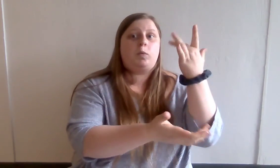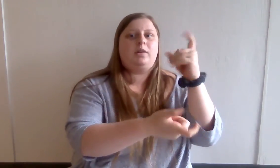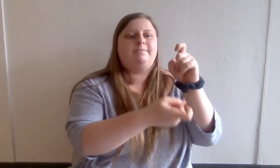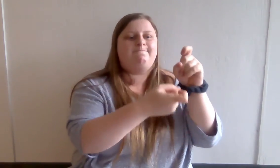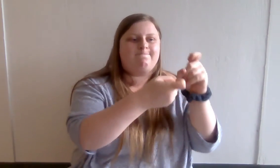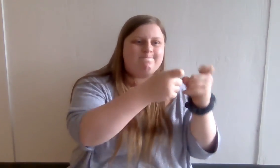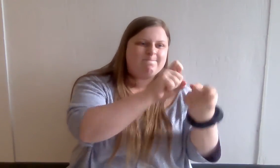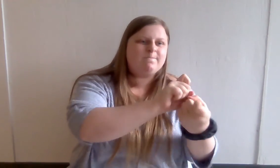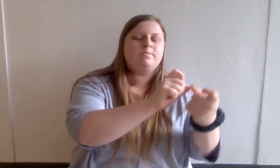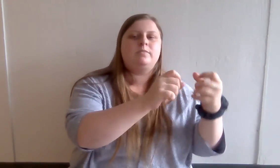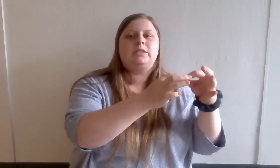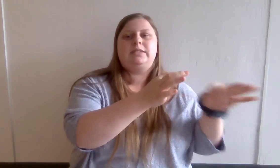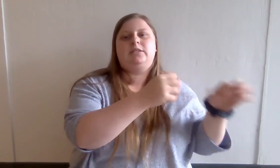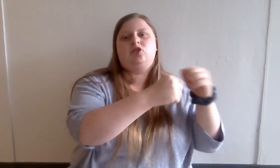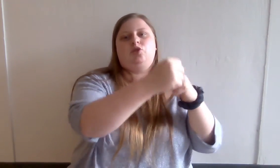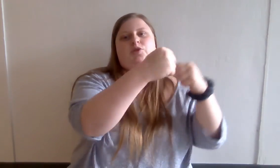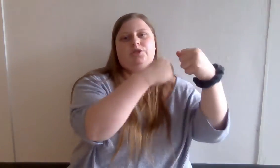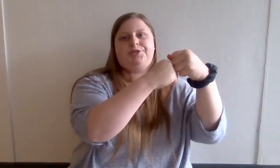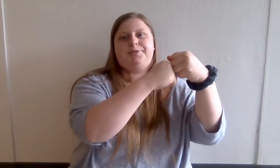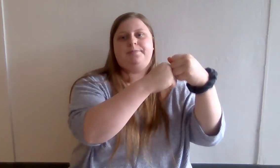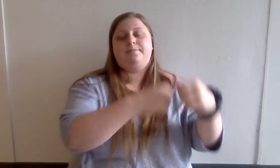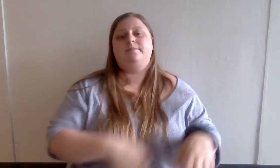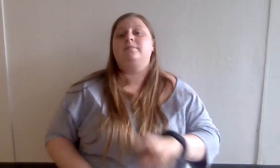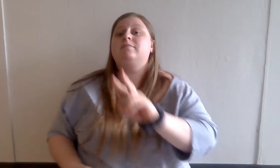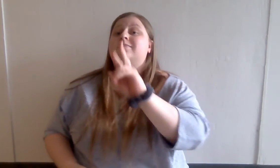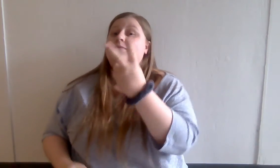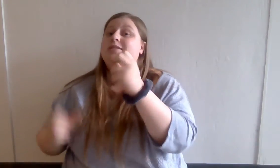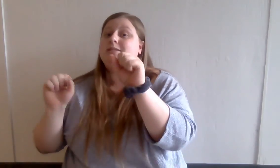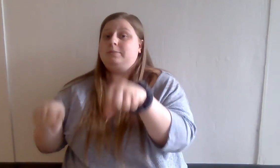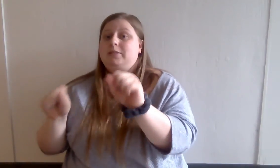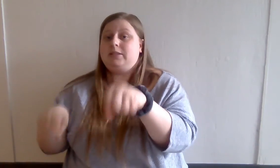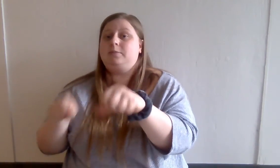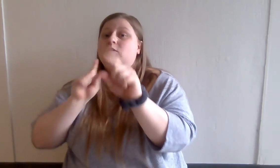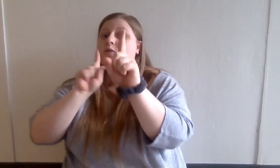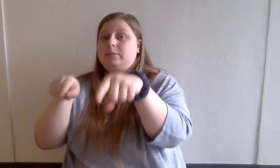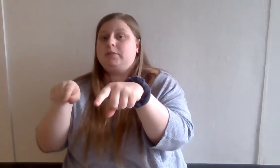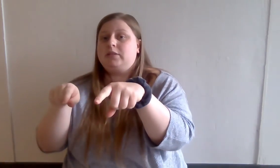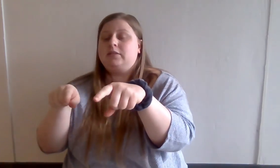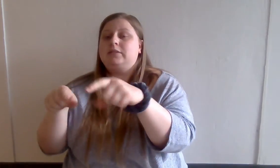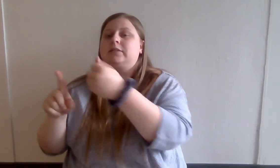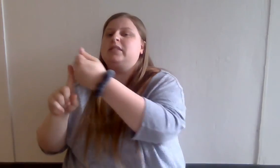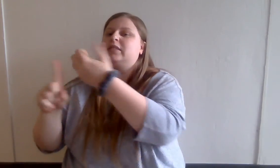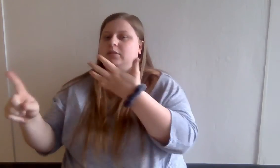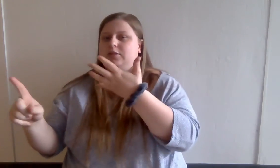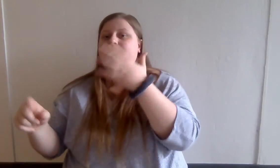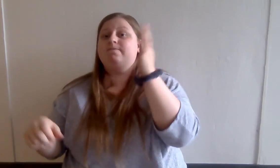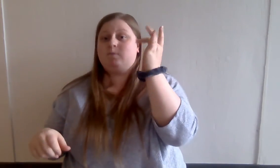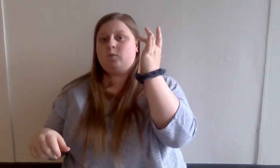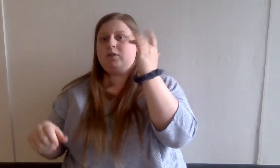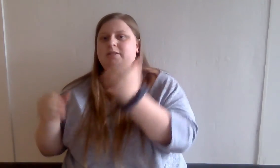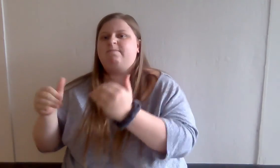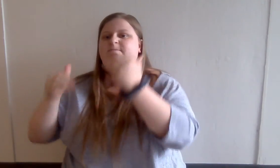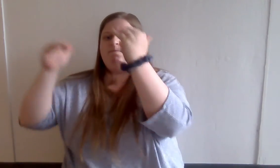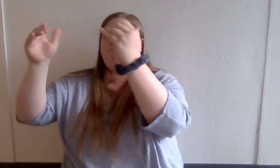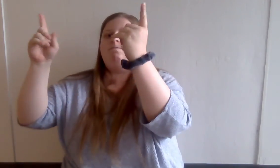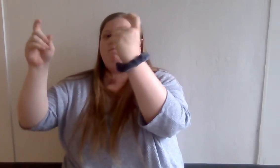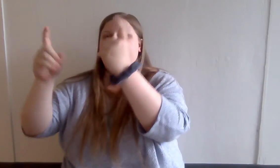The first is a recast because it changed the sentence structure. The second is an expansion because